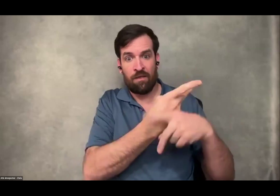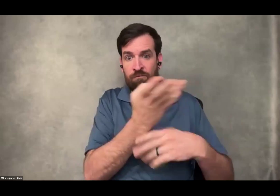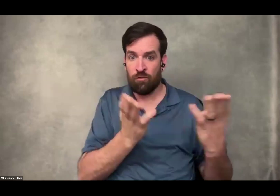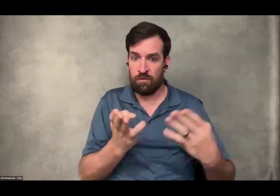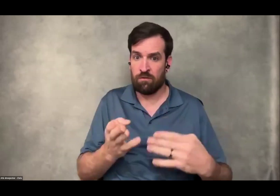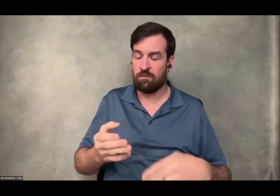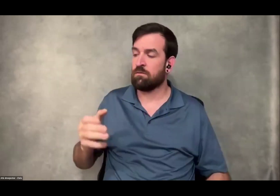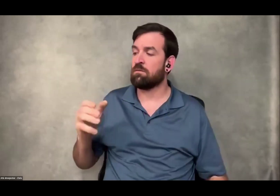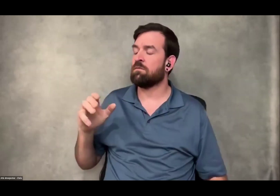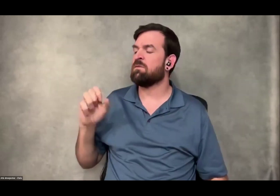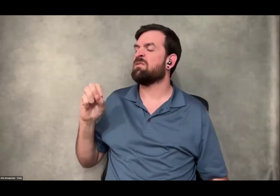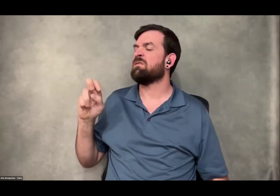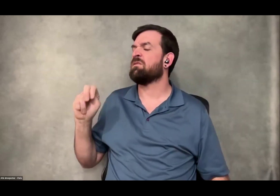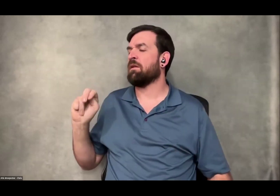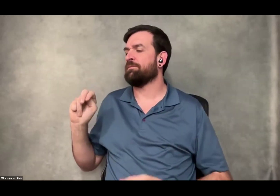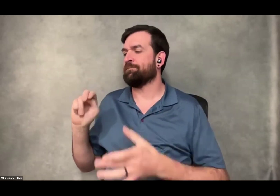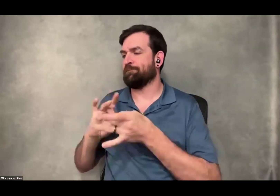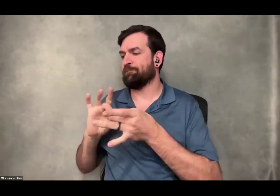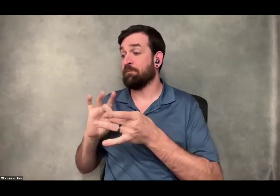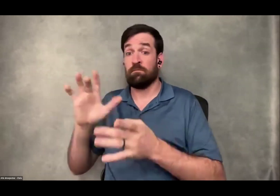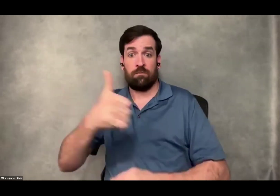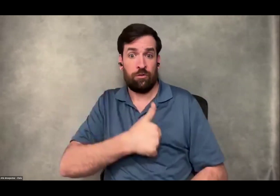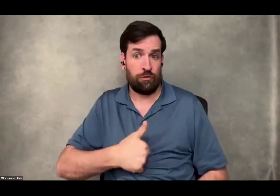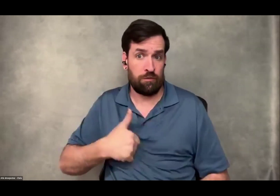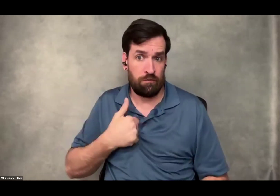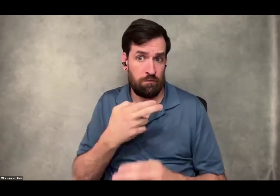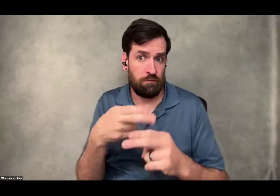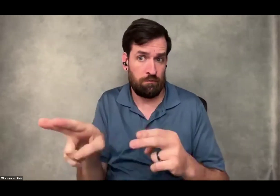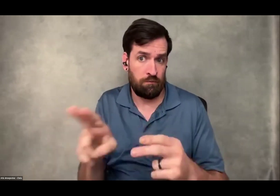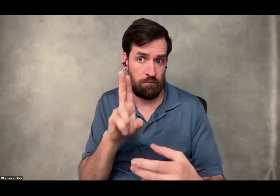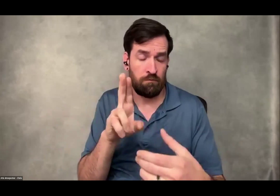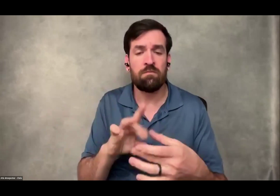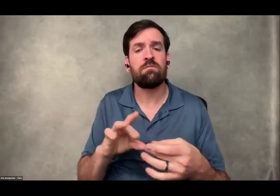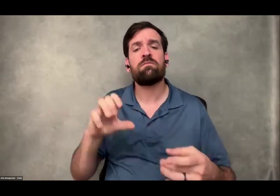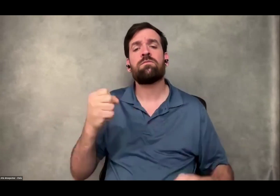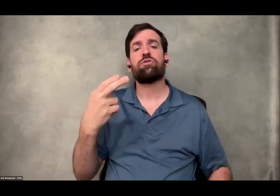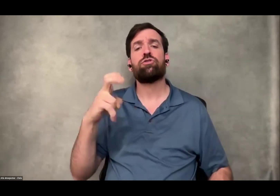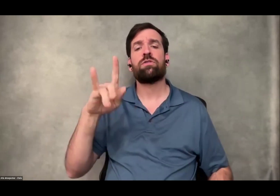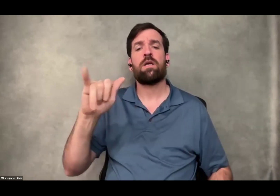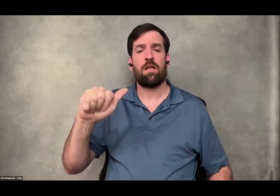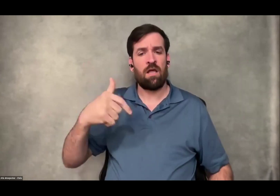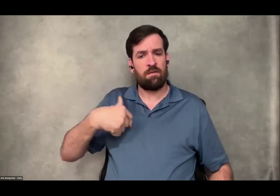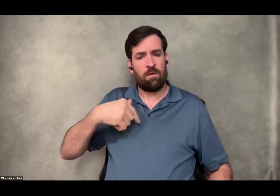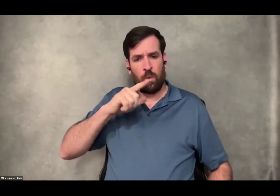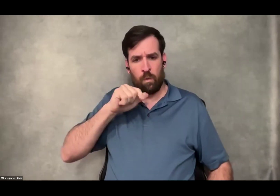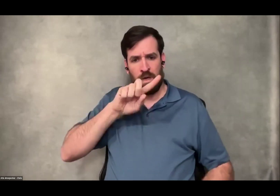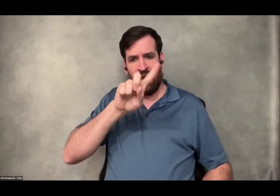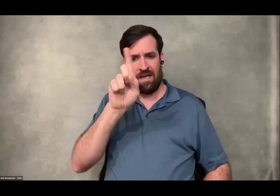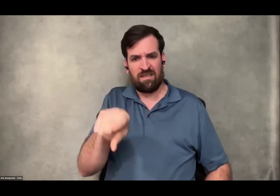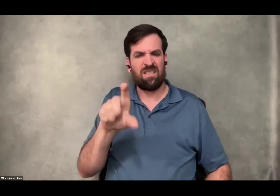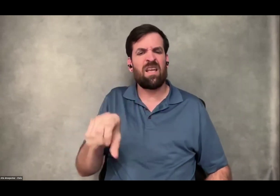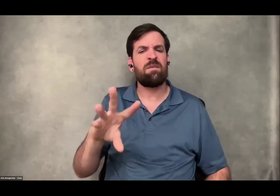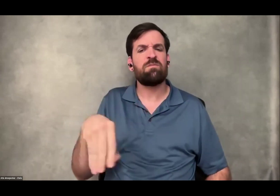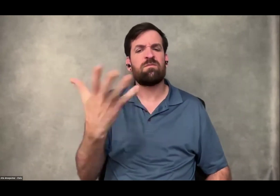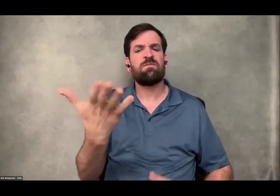and I'll add on to that. Oh, sorry, real quick. I'm Sheila, and I'm the one that asked the question, and I can give a couple